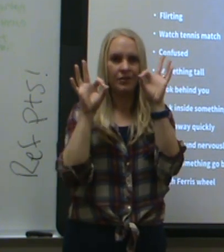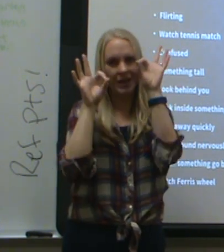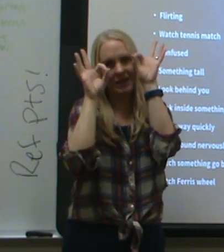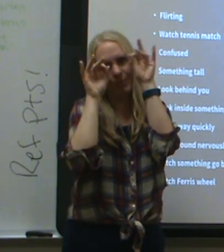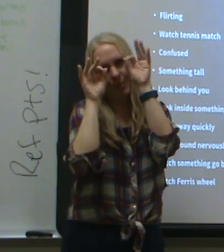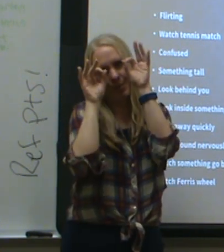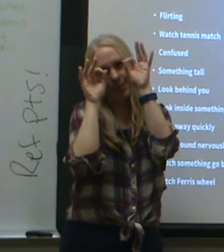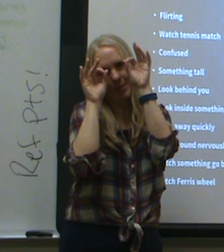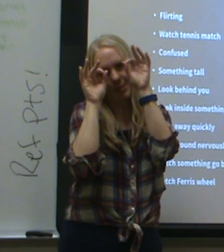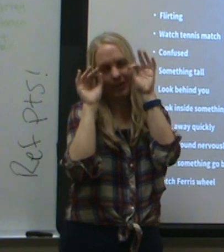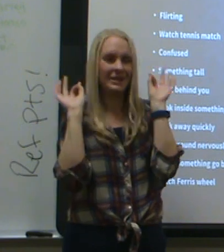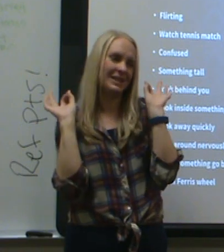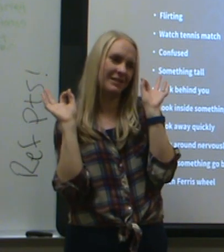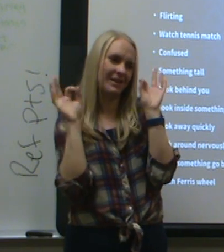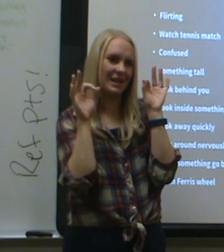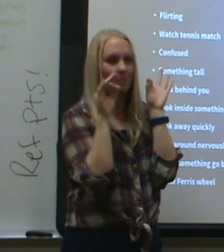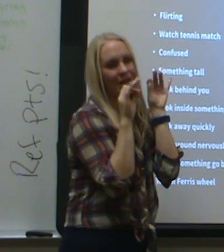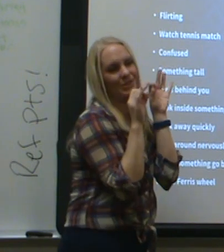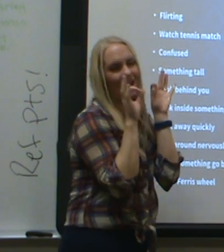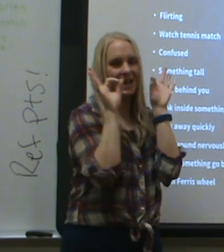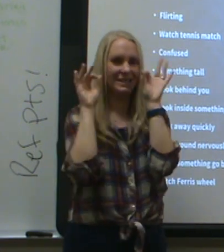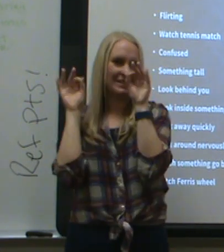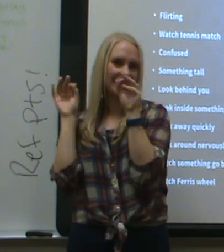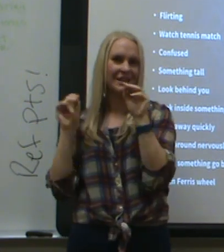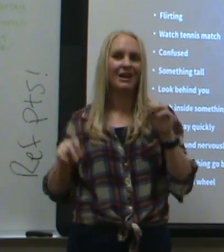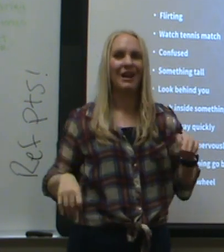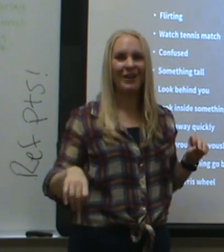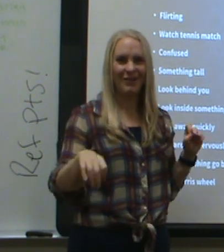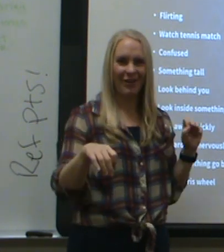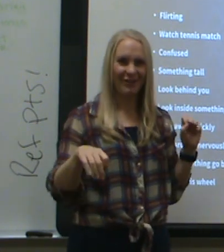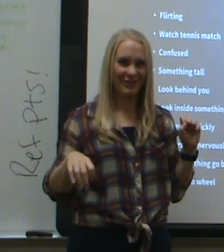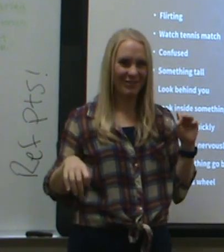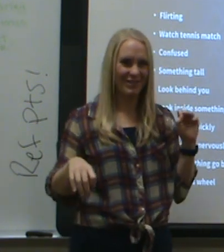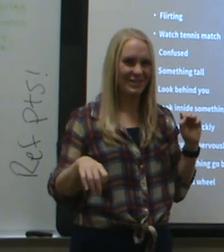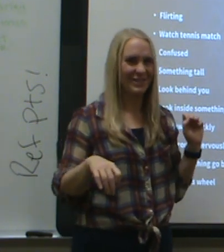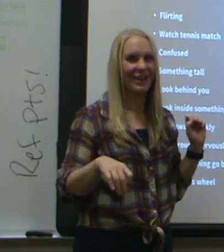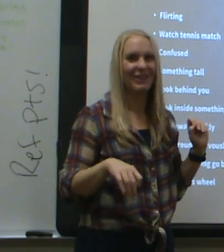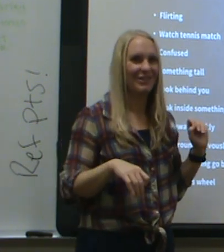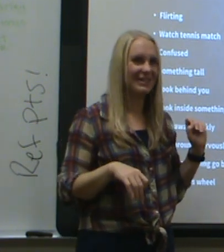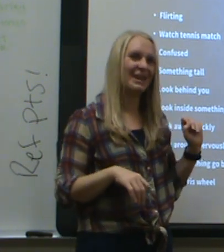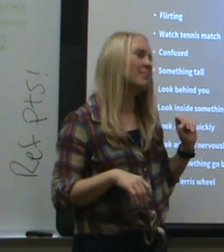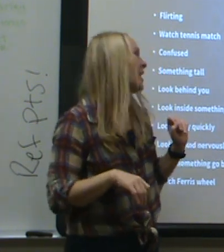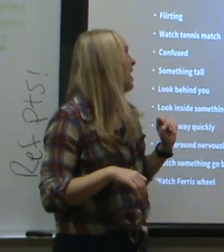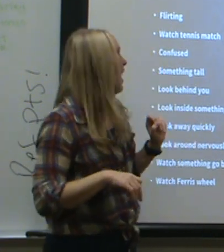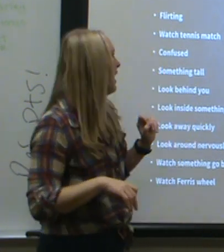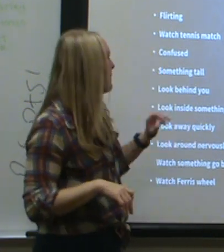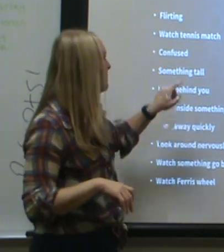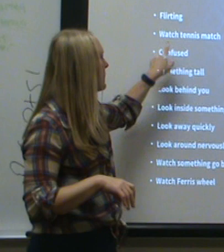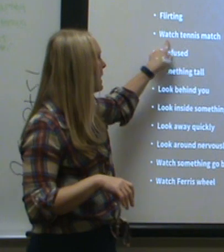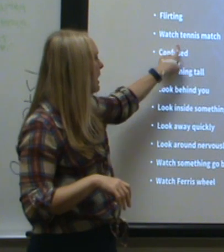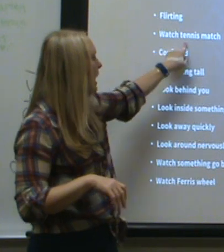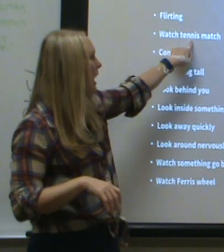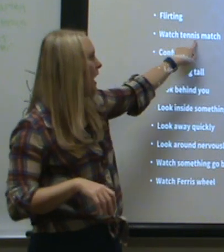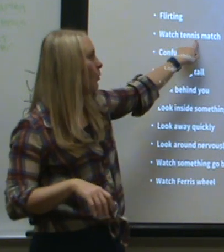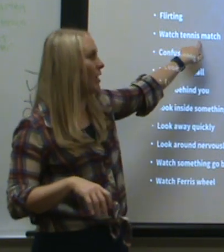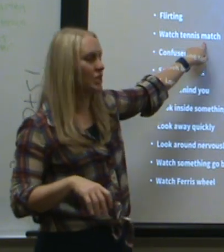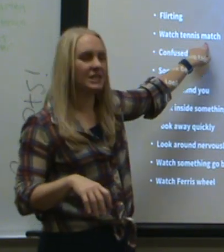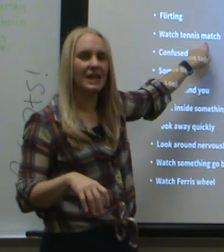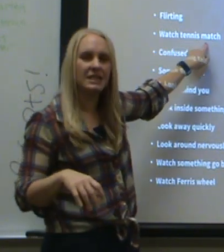right? Right, bat your eyes. Oh, you're all flirting with each other. How cute is that? All right. Watching a tennis